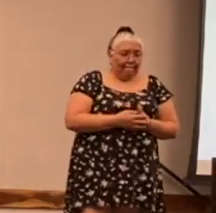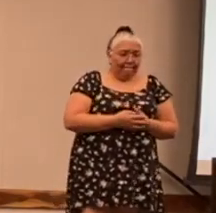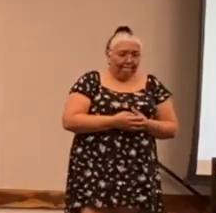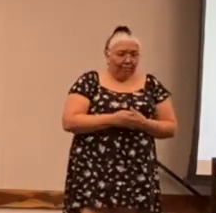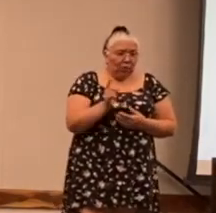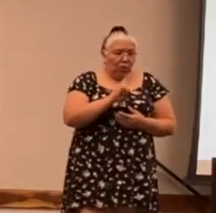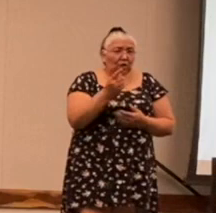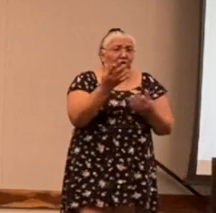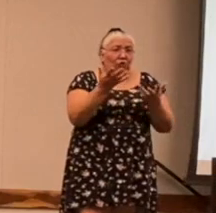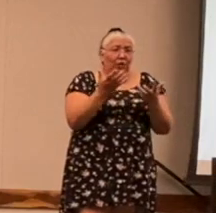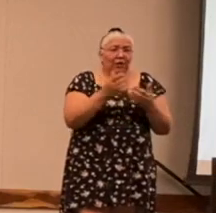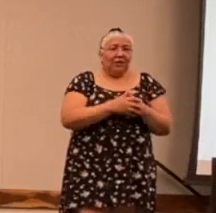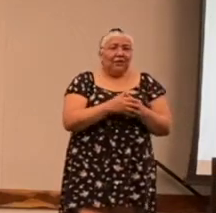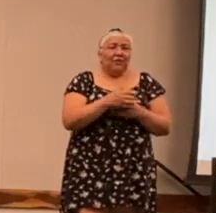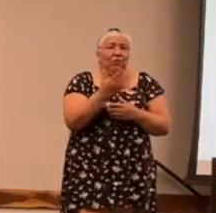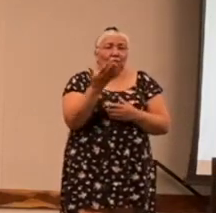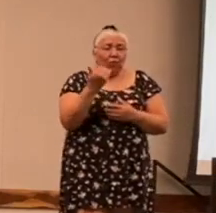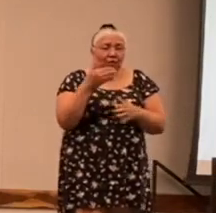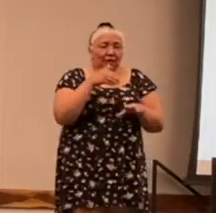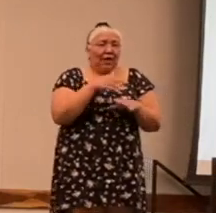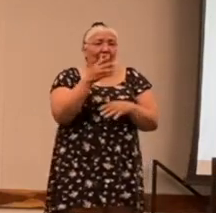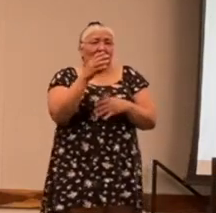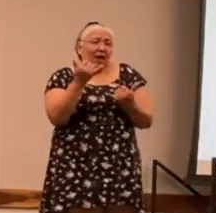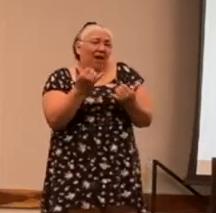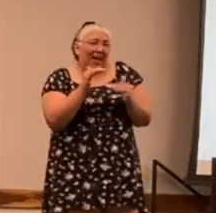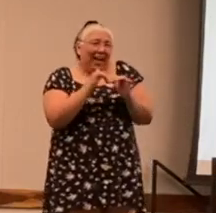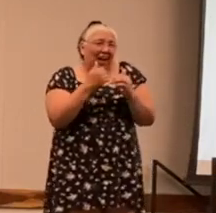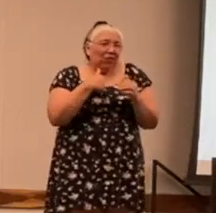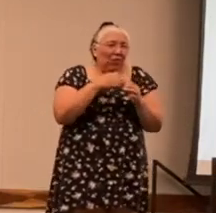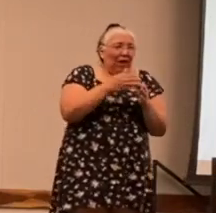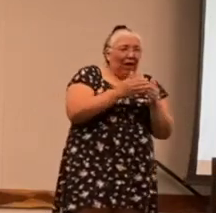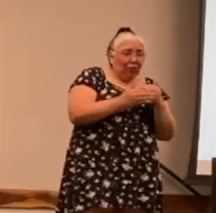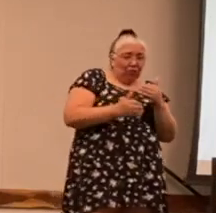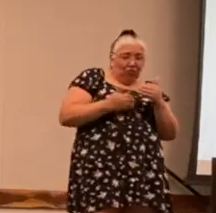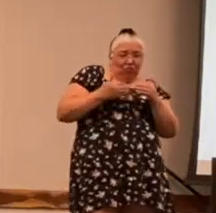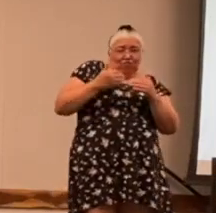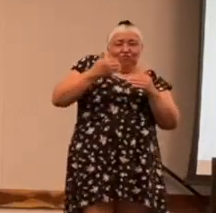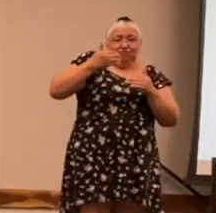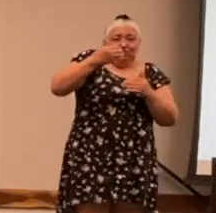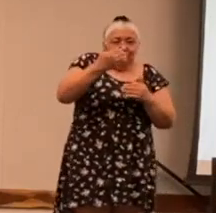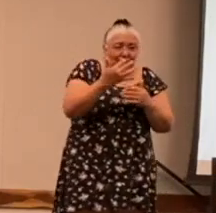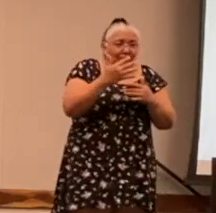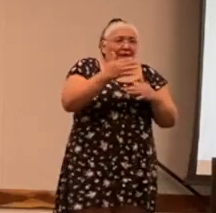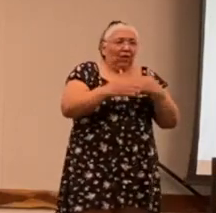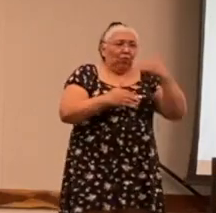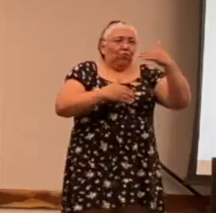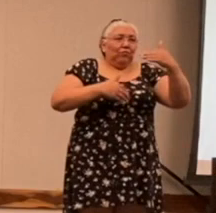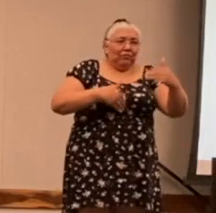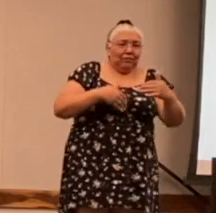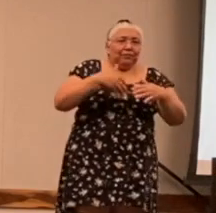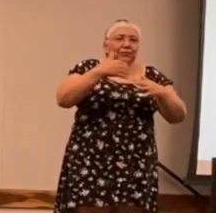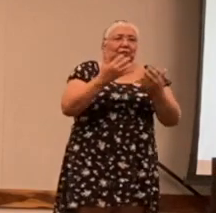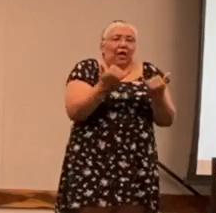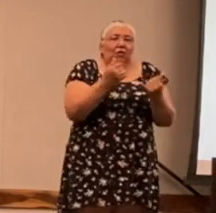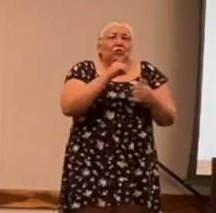with where she was at. She's just trying to, how do I get over to the next hump? How do I get over to the next step? And she was truly a believer.